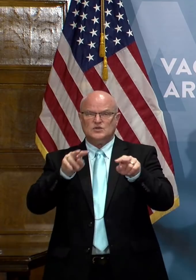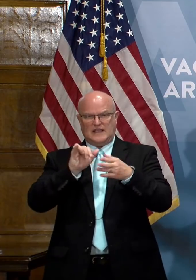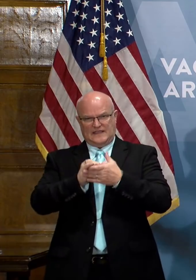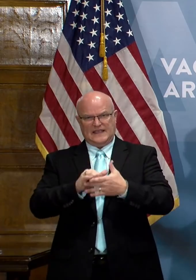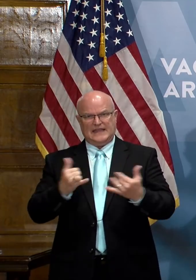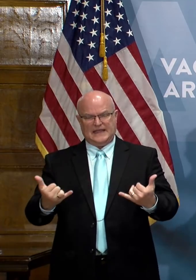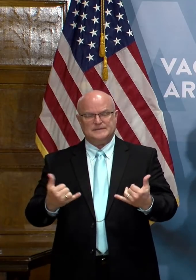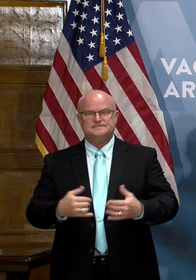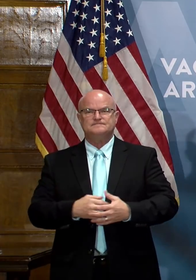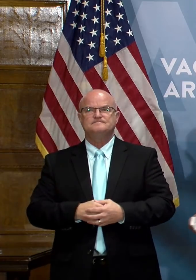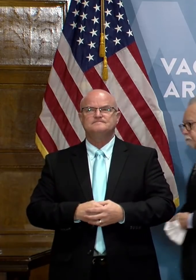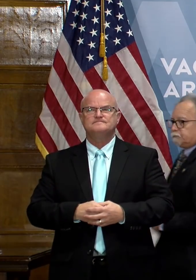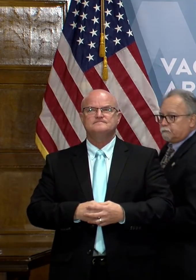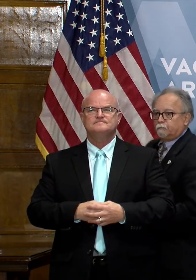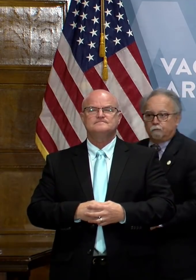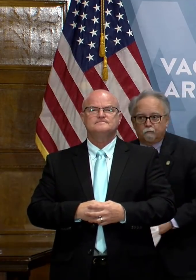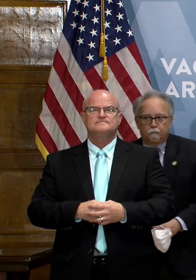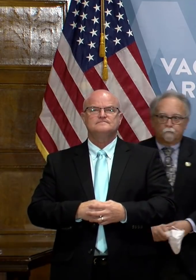issue.